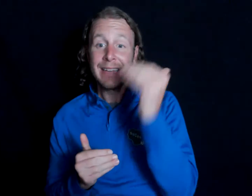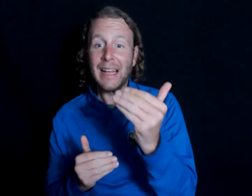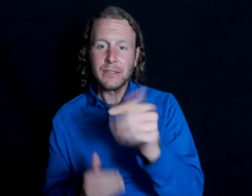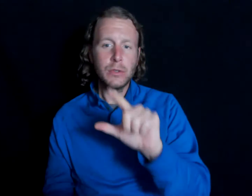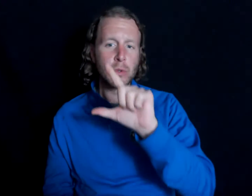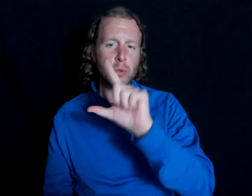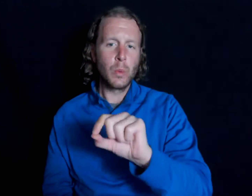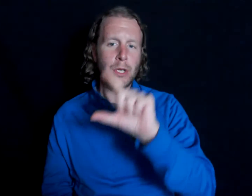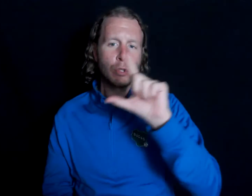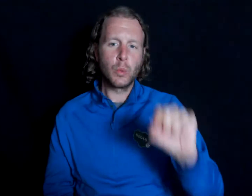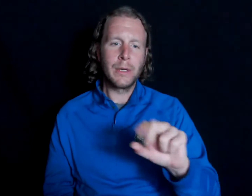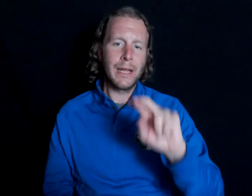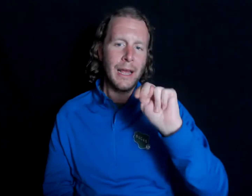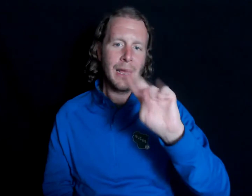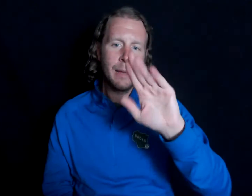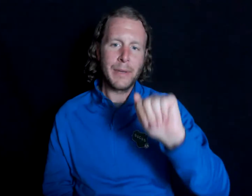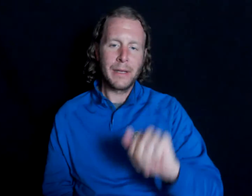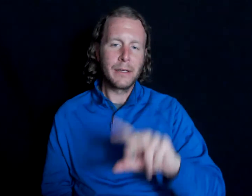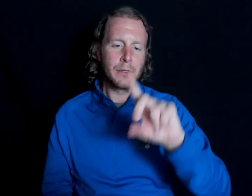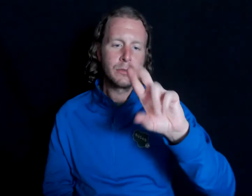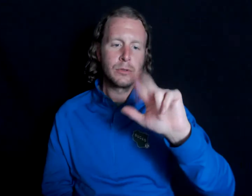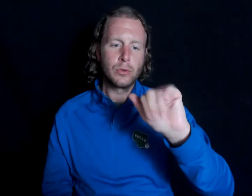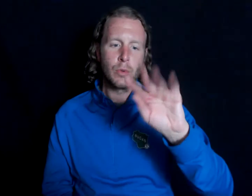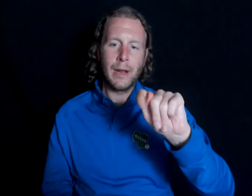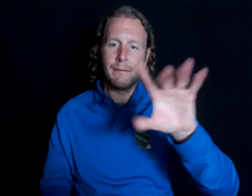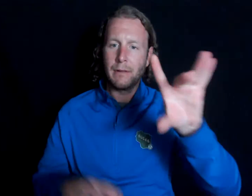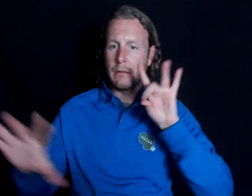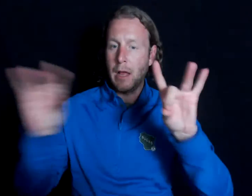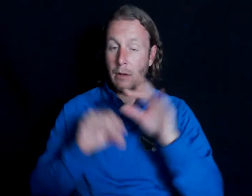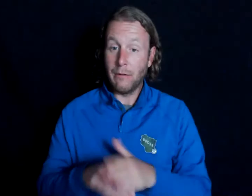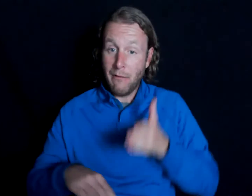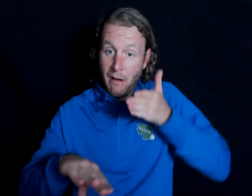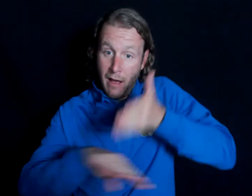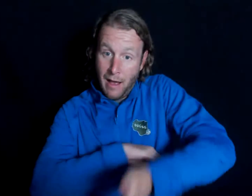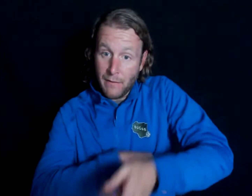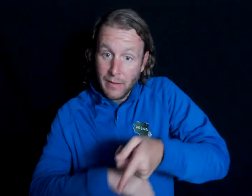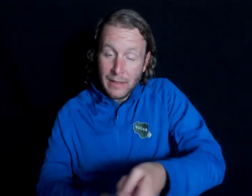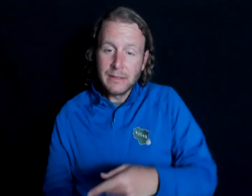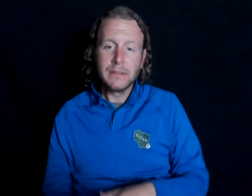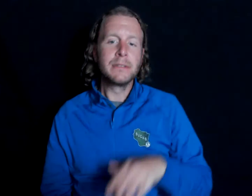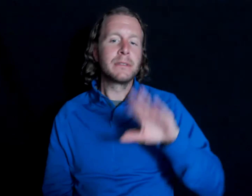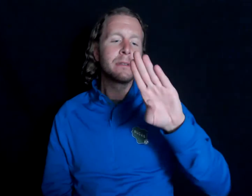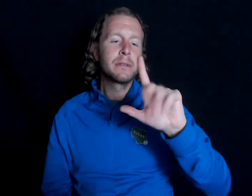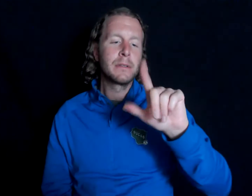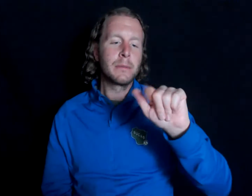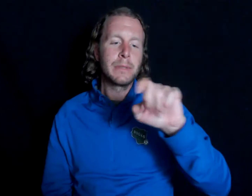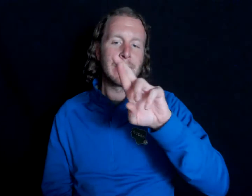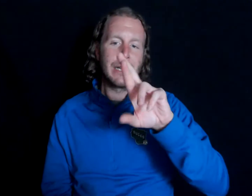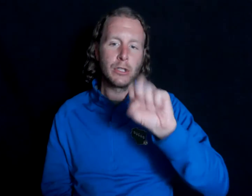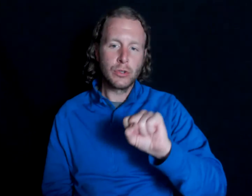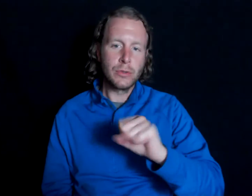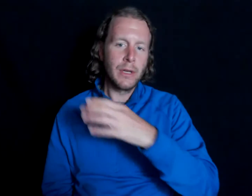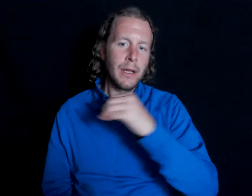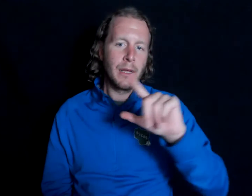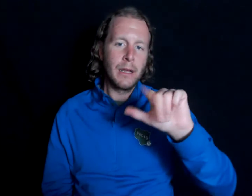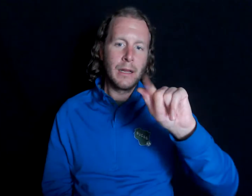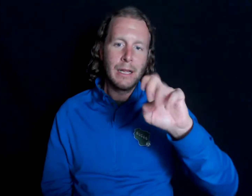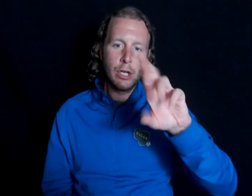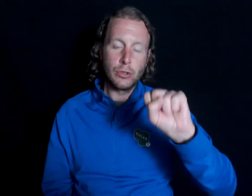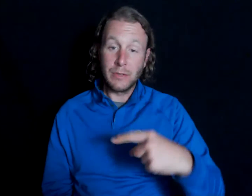Draft Lottery. And after that, Blazers and Lakers. For Doris Burke and Malika Andrews, I'm Mark Jones. So